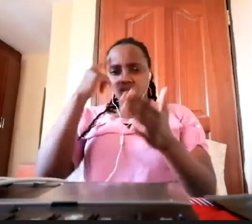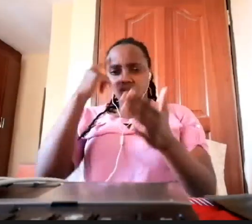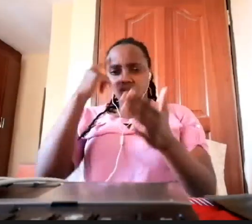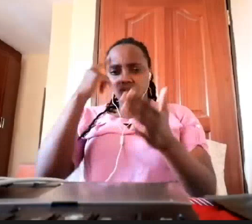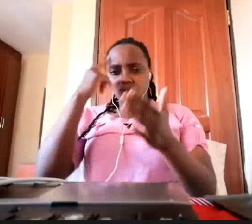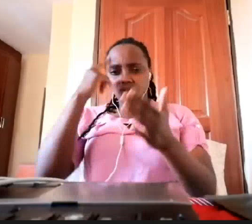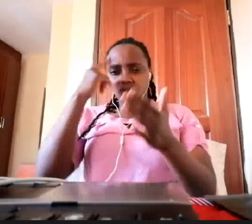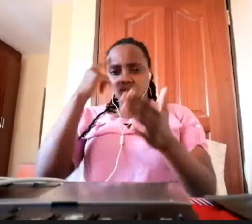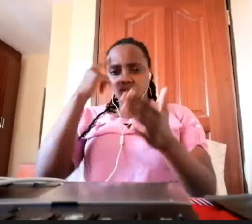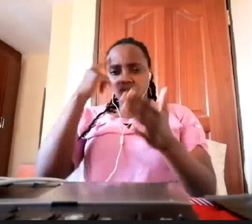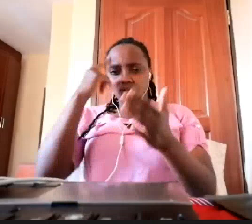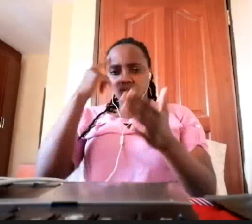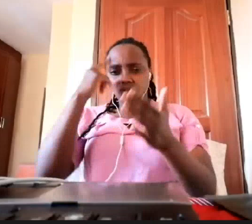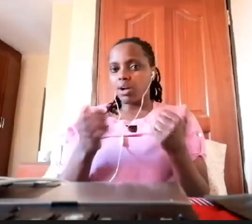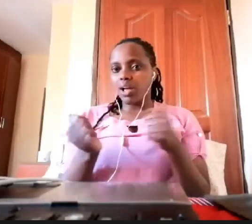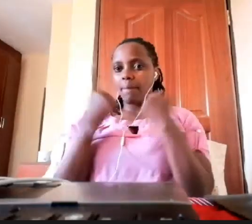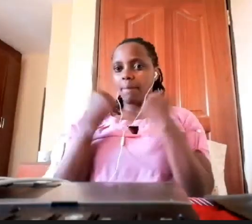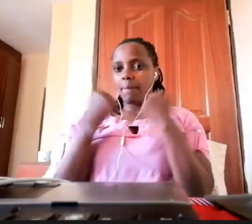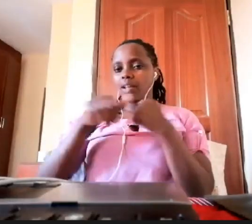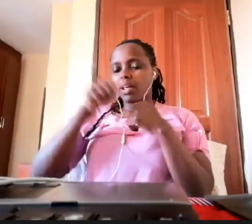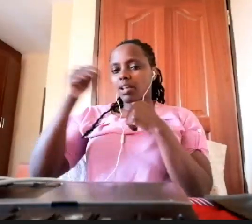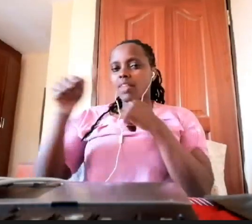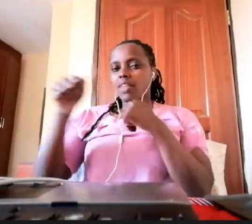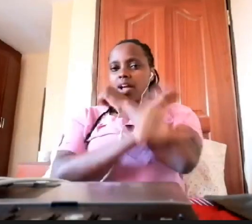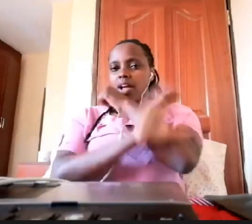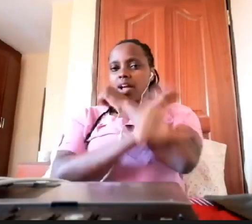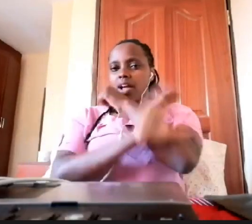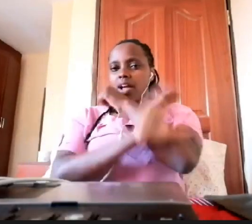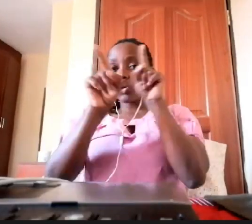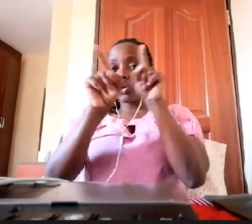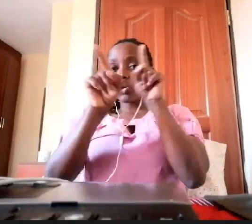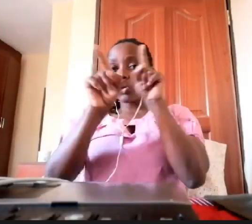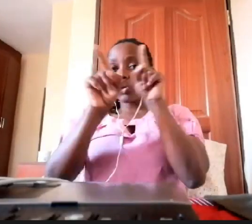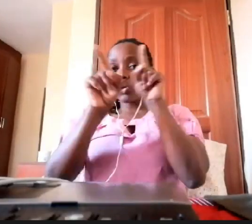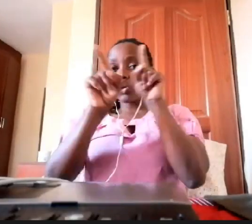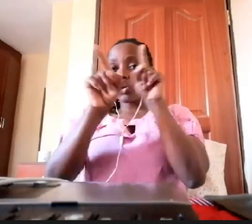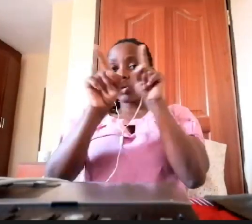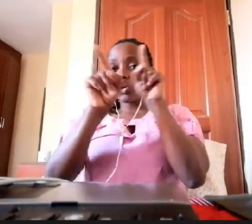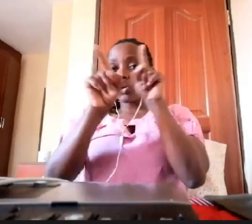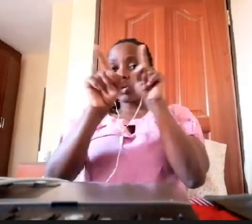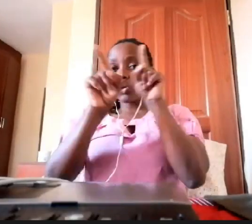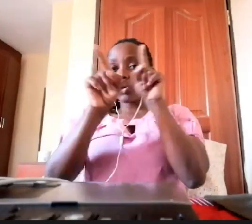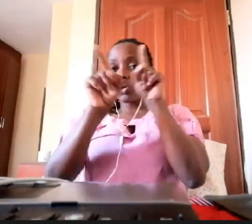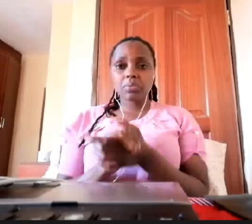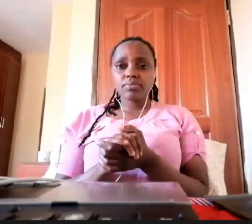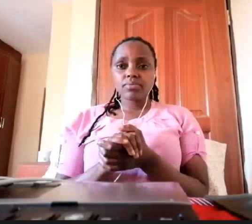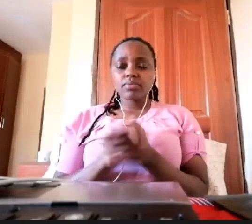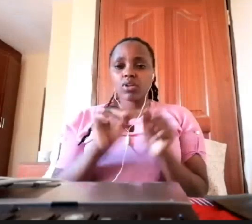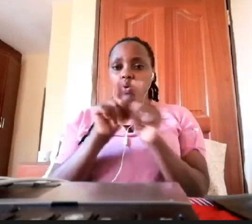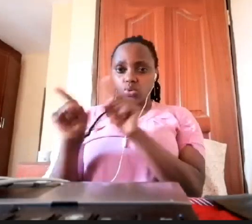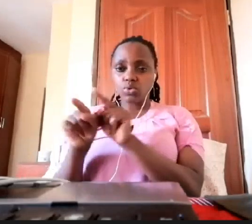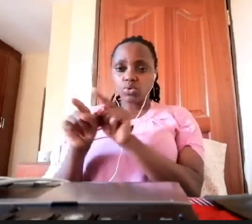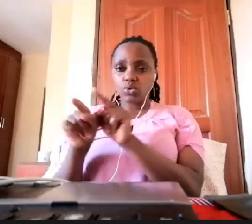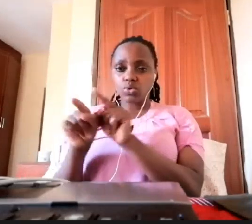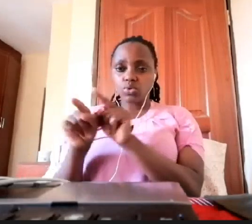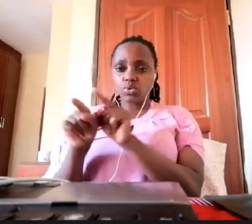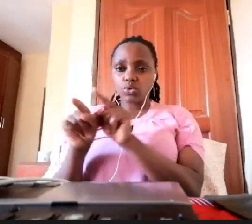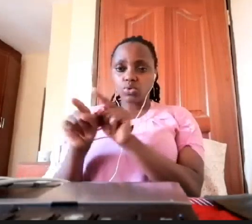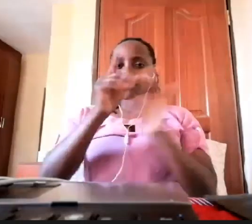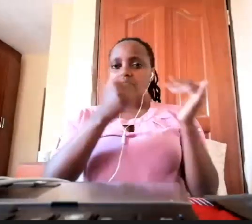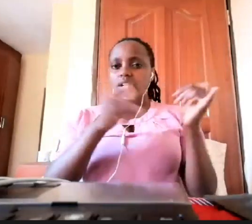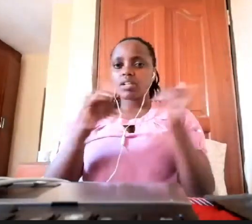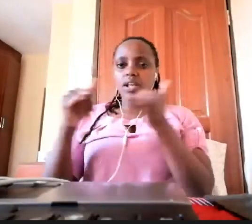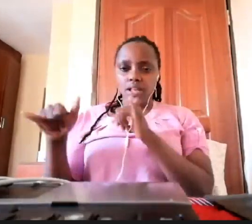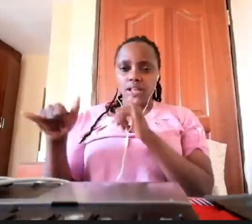also be the case in other countries as well, but that's what I have seen myself at least. And they have also developed an